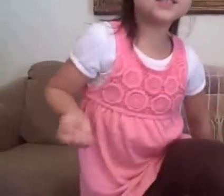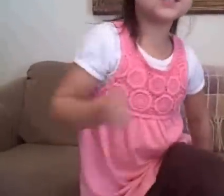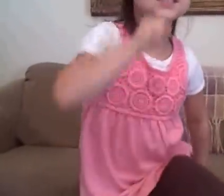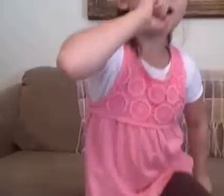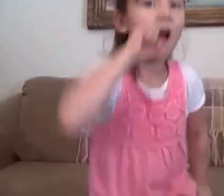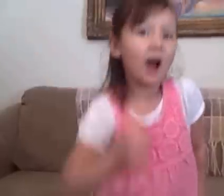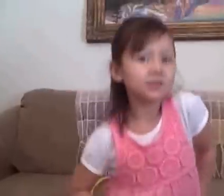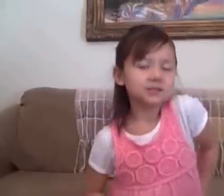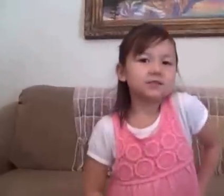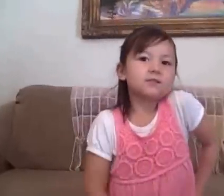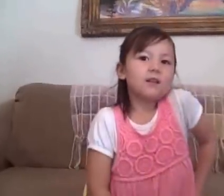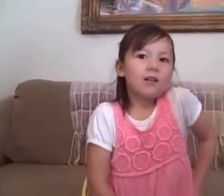There is one.